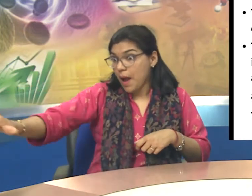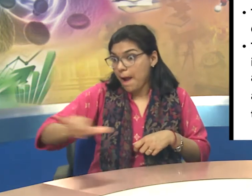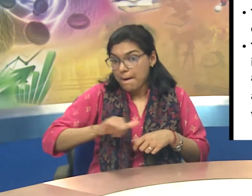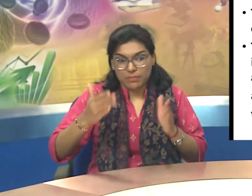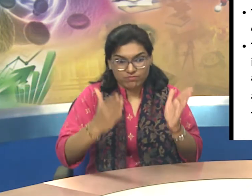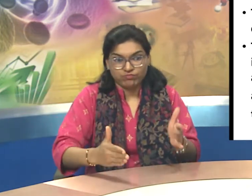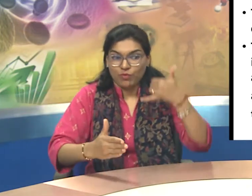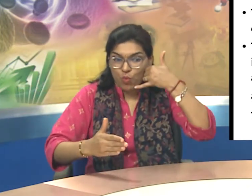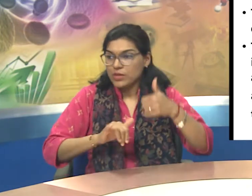installed at